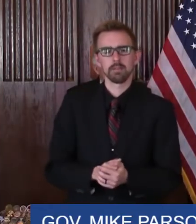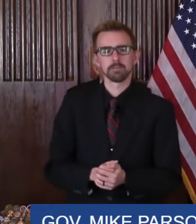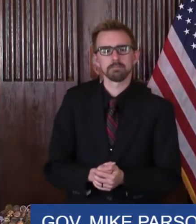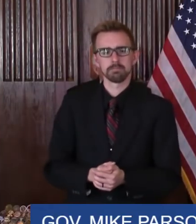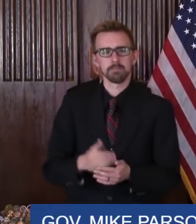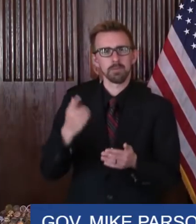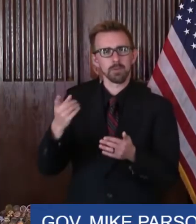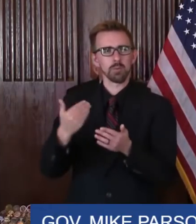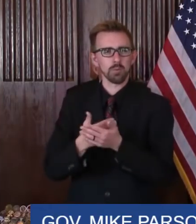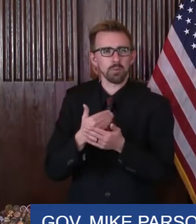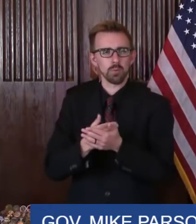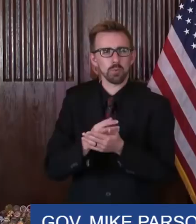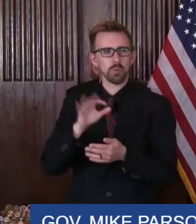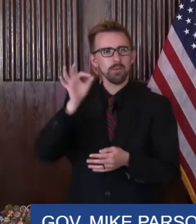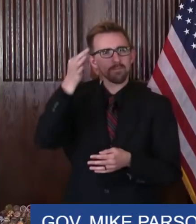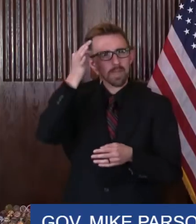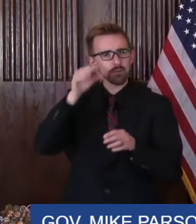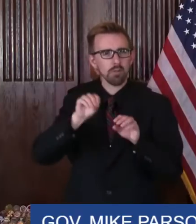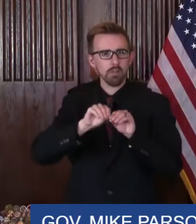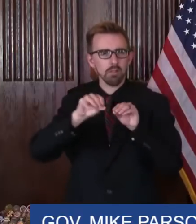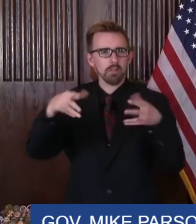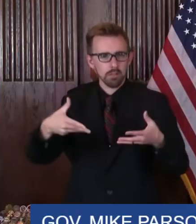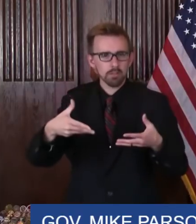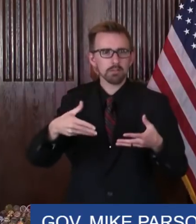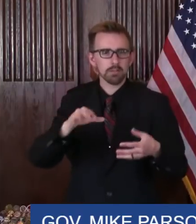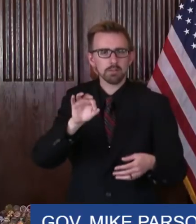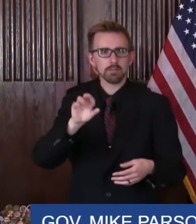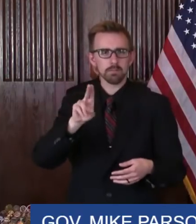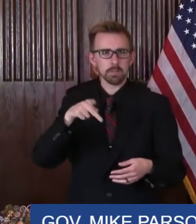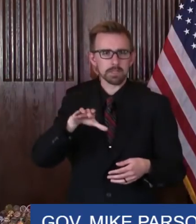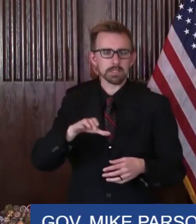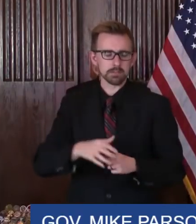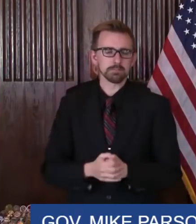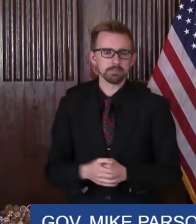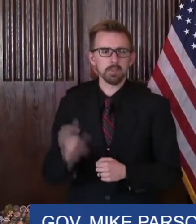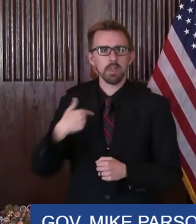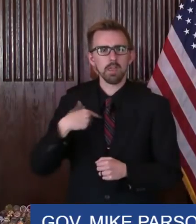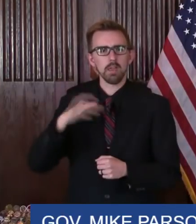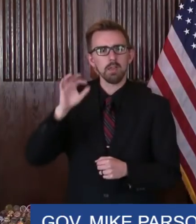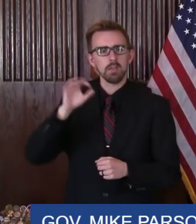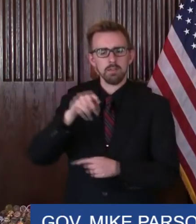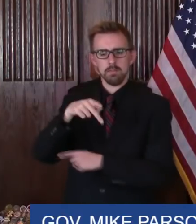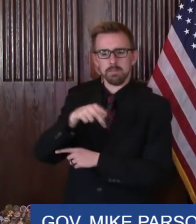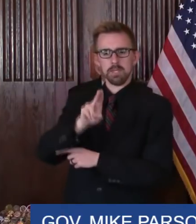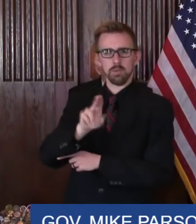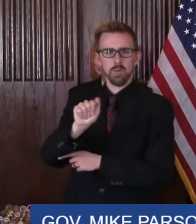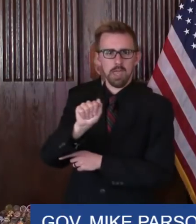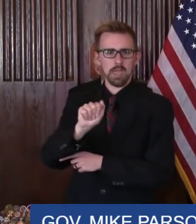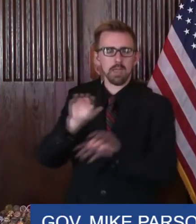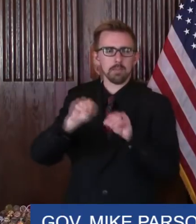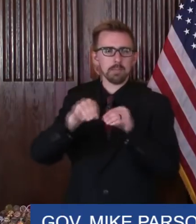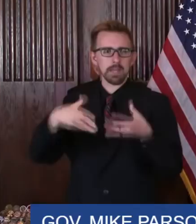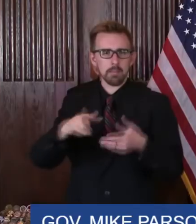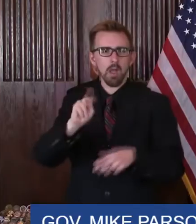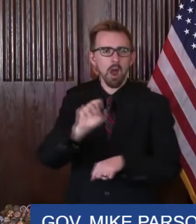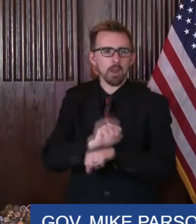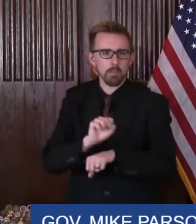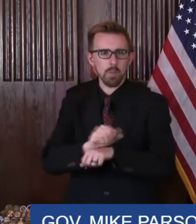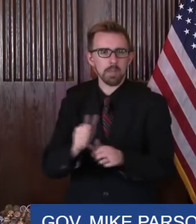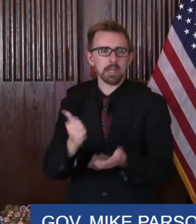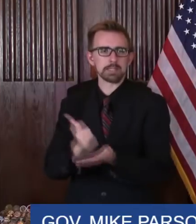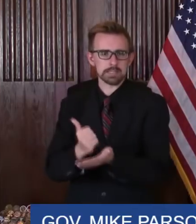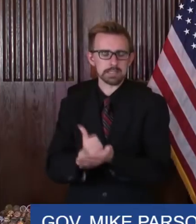federal unemployment pandemic programs called Pandemic Unemployment Assistance, or PUA. On April